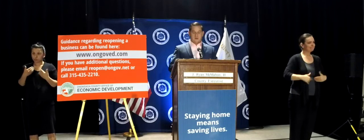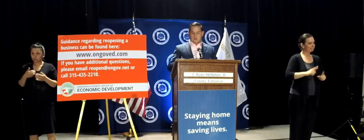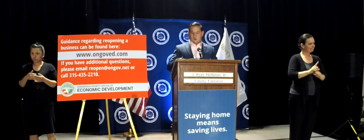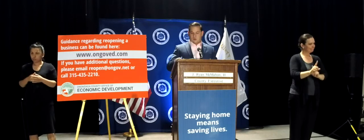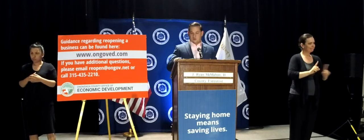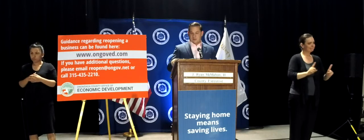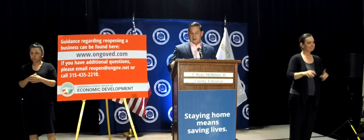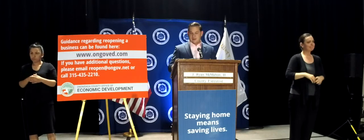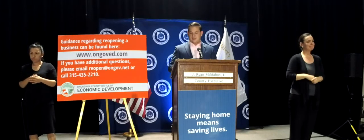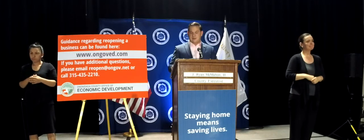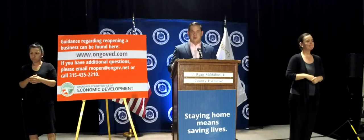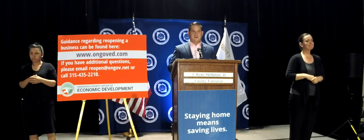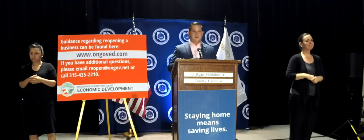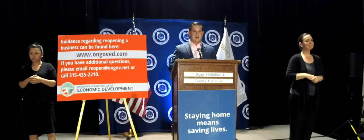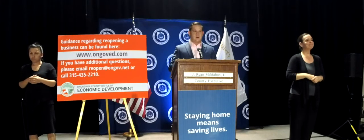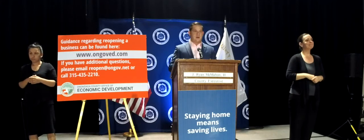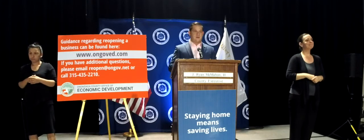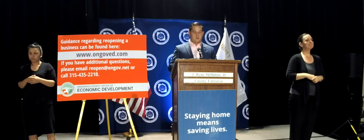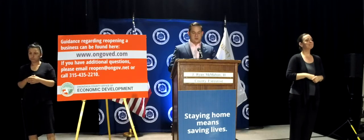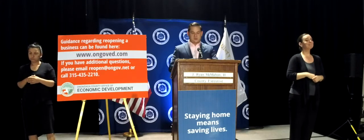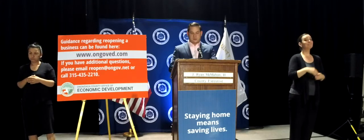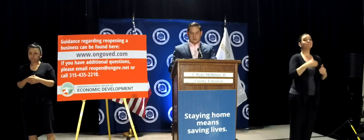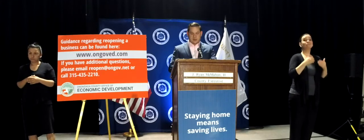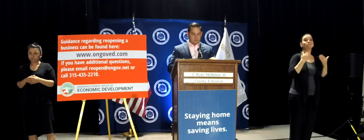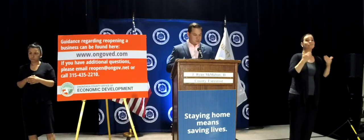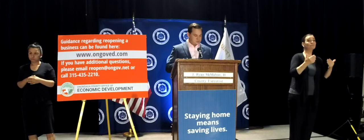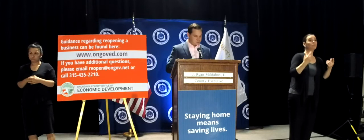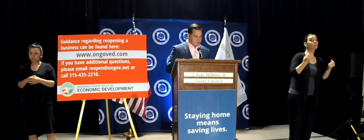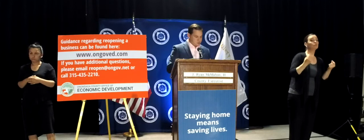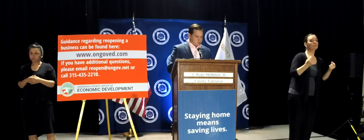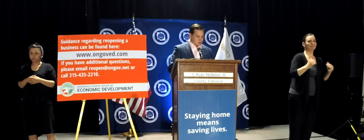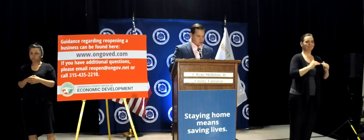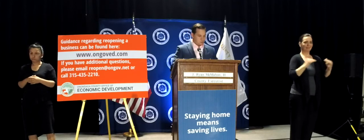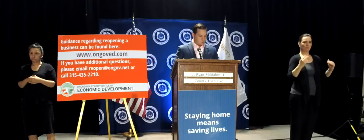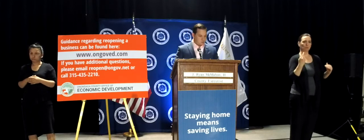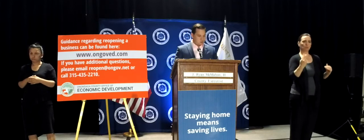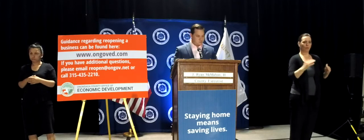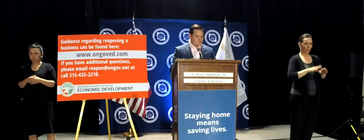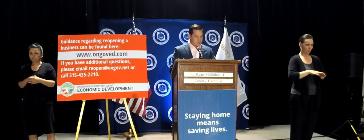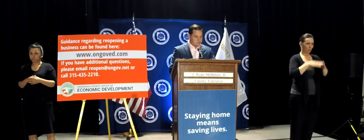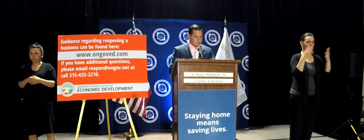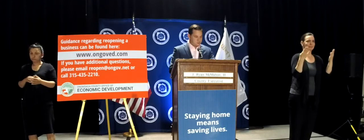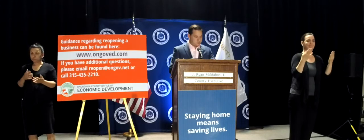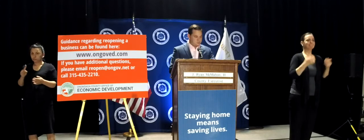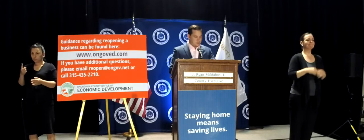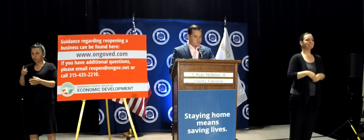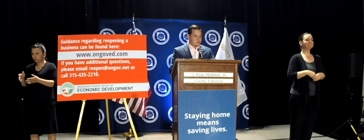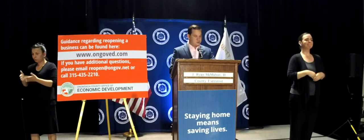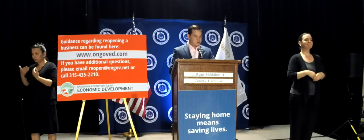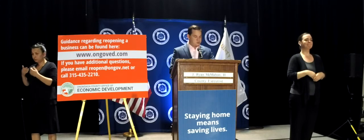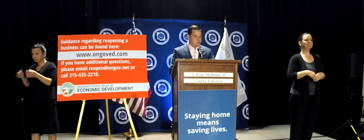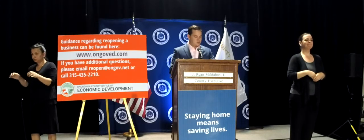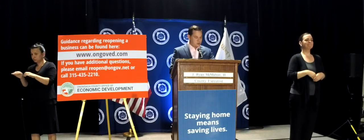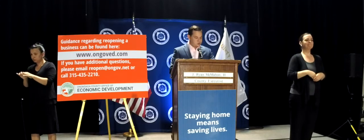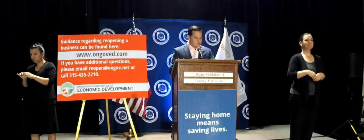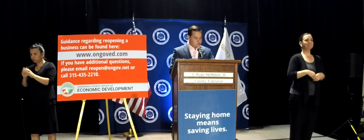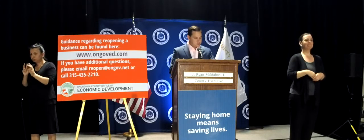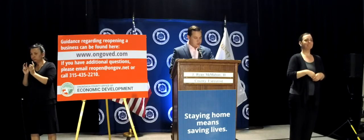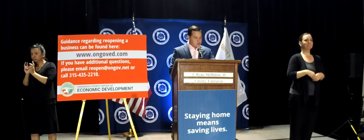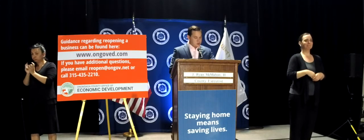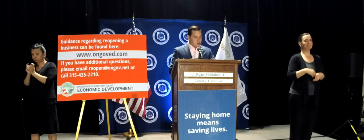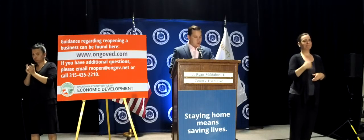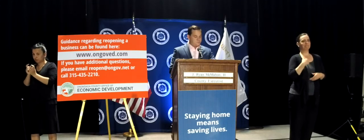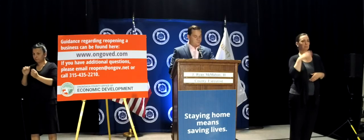getting correspondence, and then I know I'll have questions on this topic, so we'll leave some of the conversation to